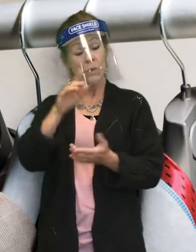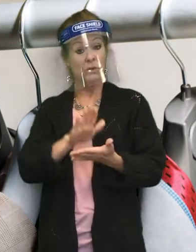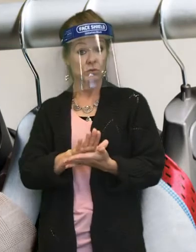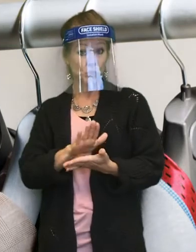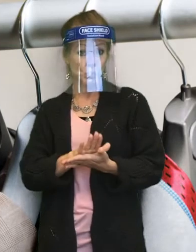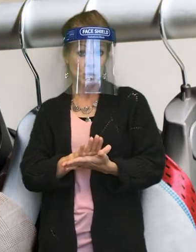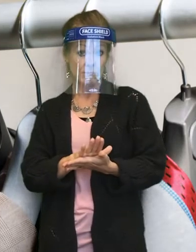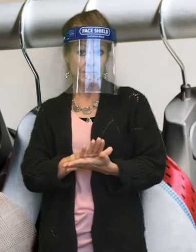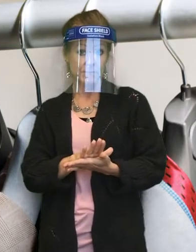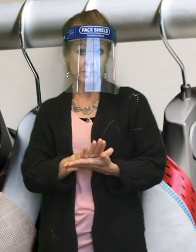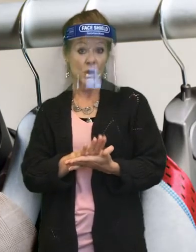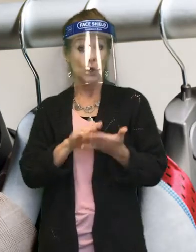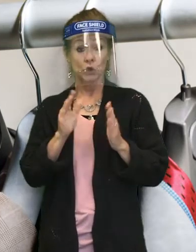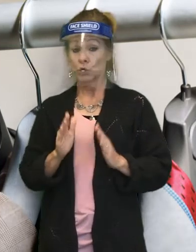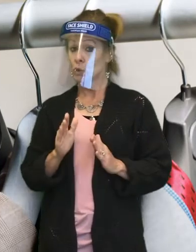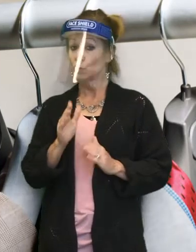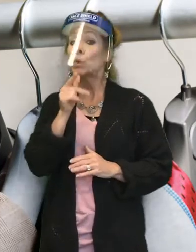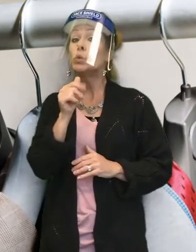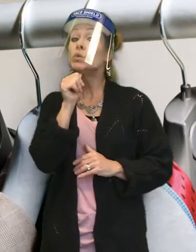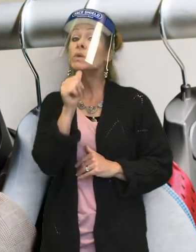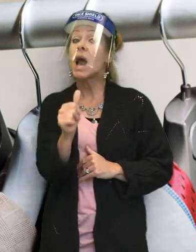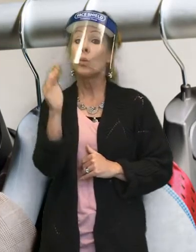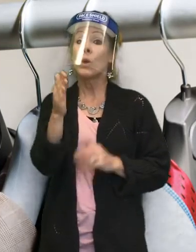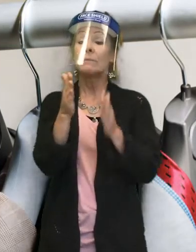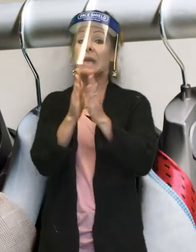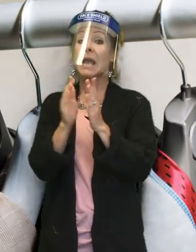school. Students who do not will be